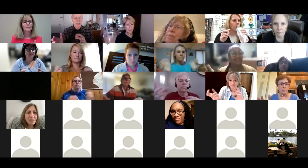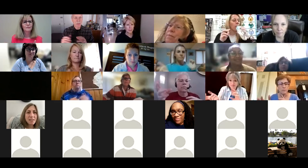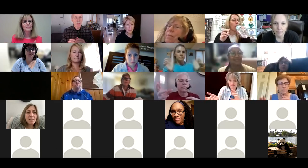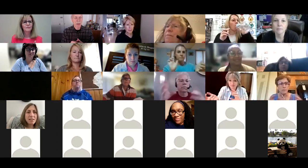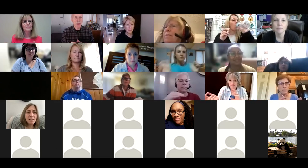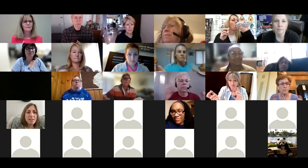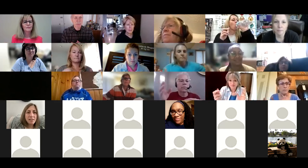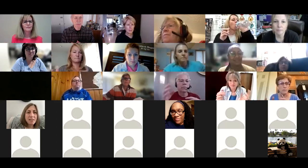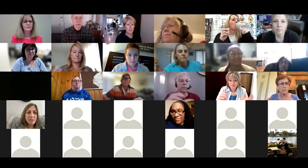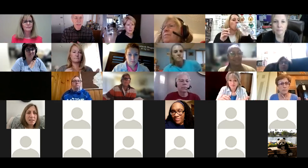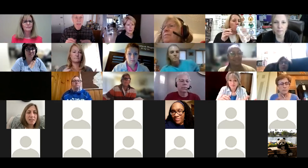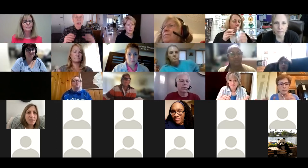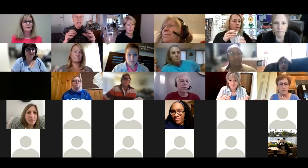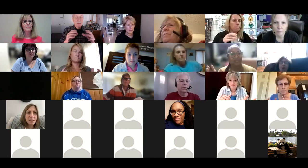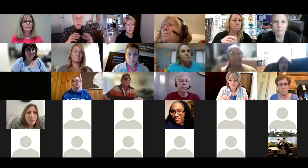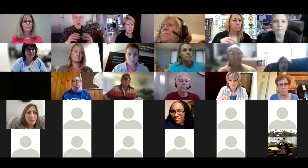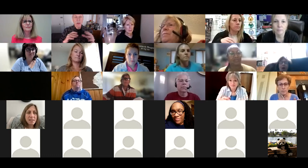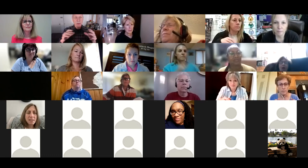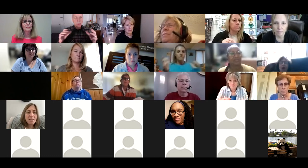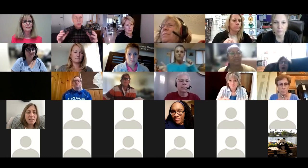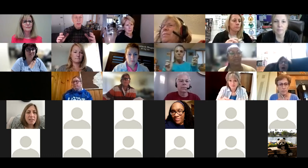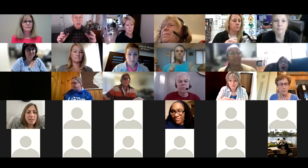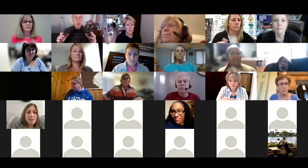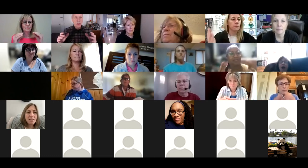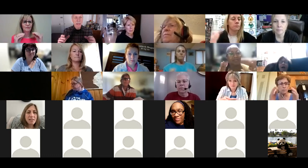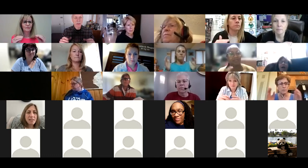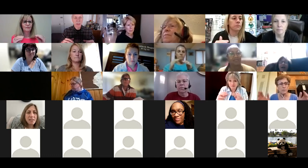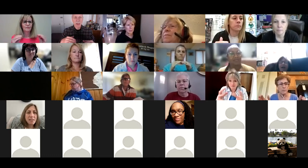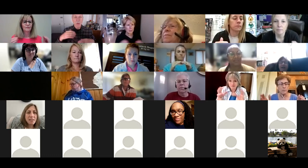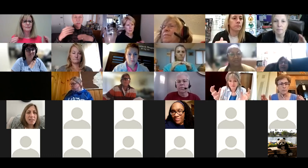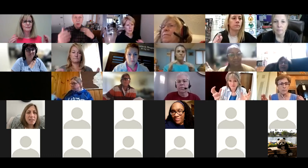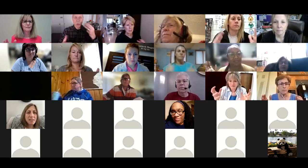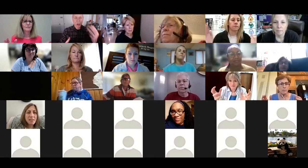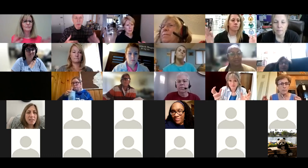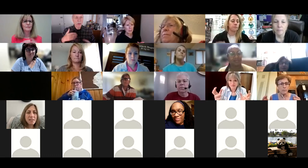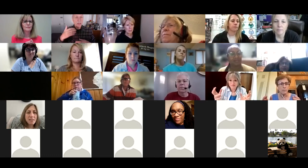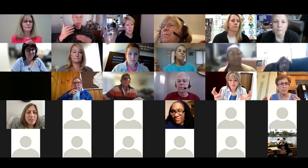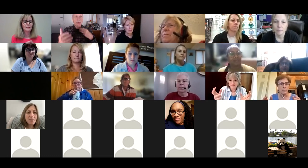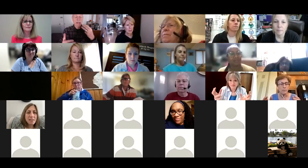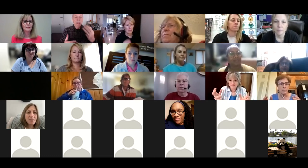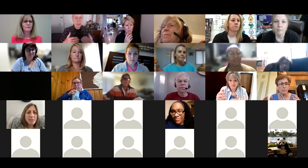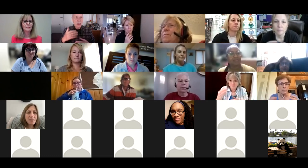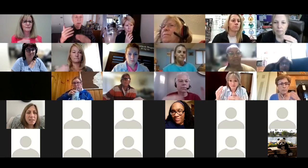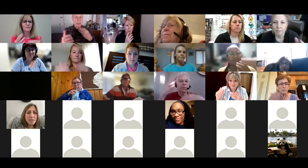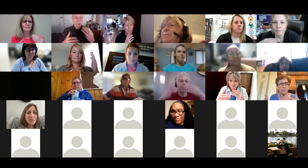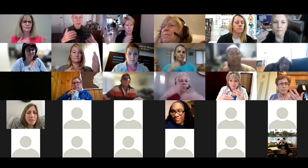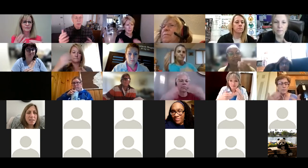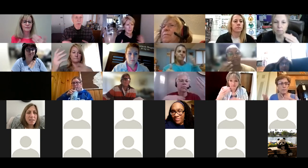double whammy. I think you also can do it whole class once you work with them and generate what a triple